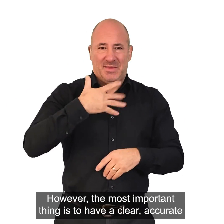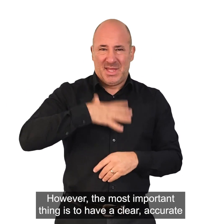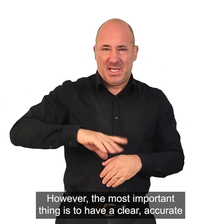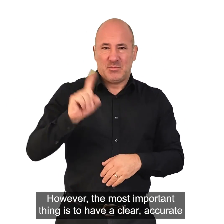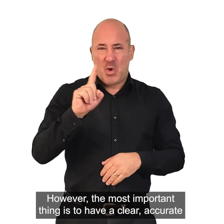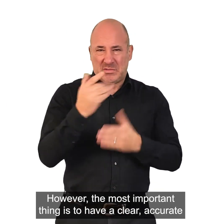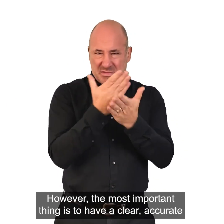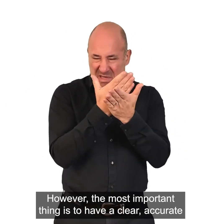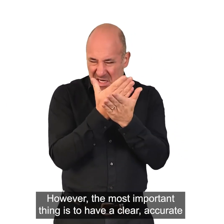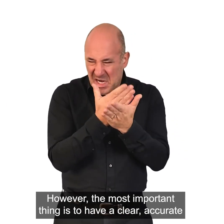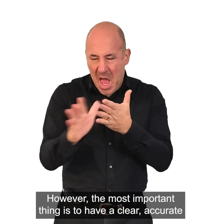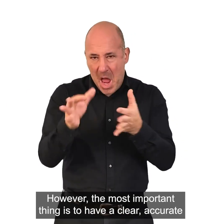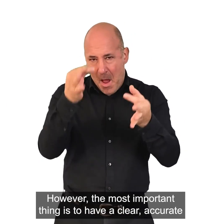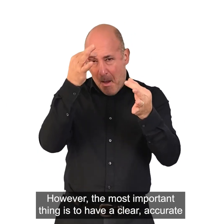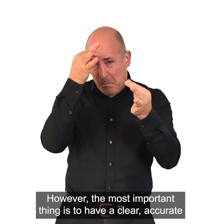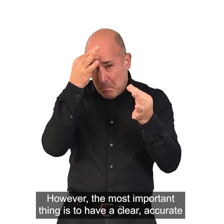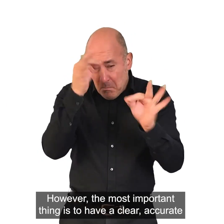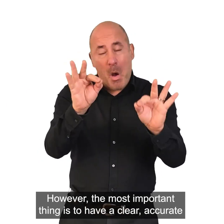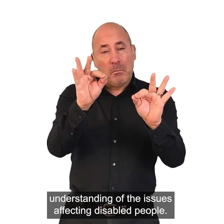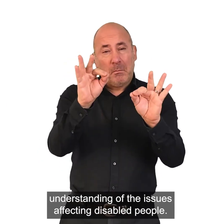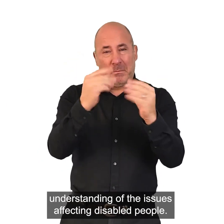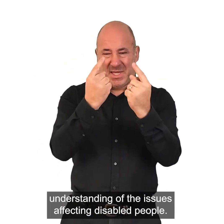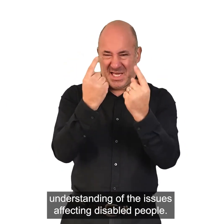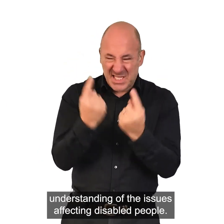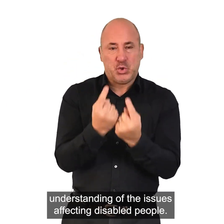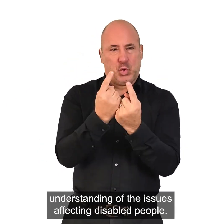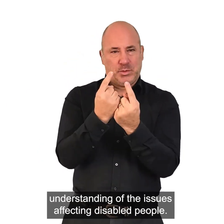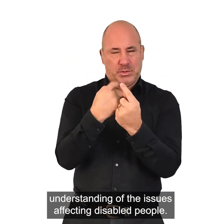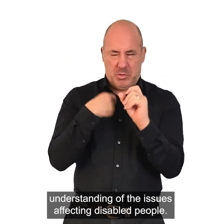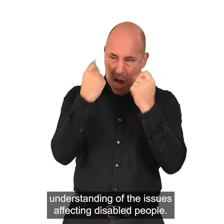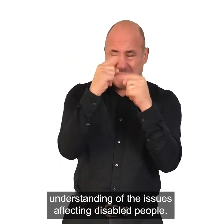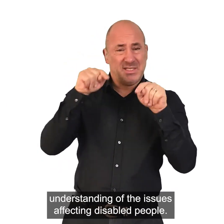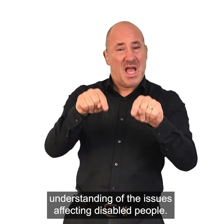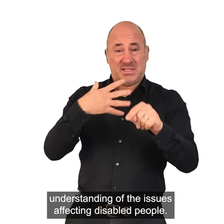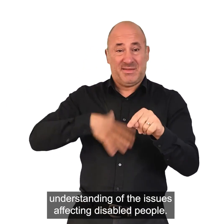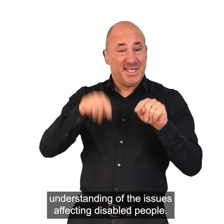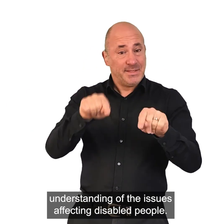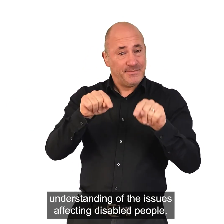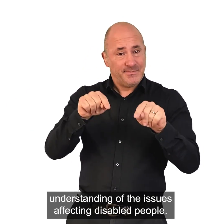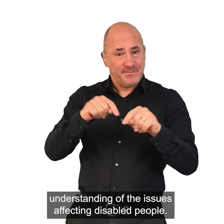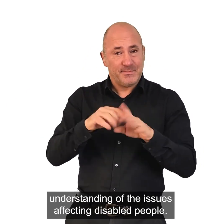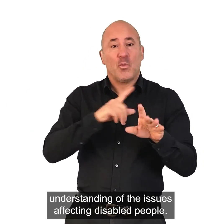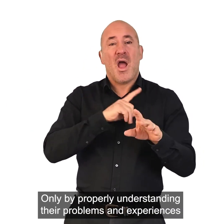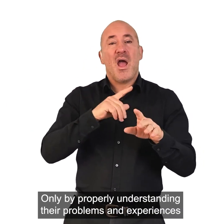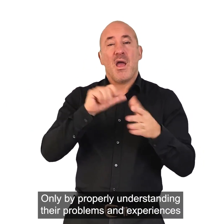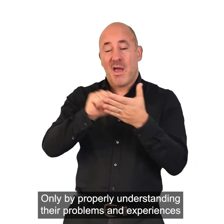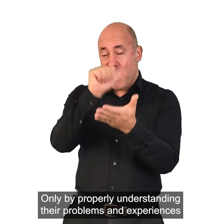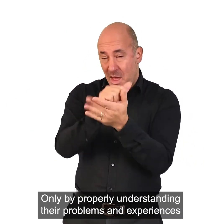However, the most important thing is to have a clear, accurate understanding of the issues affecting disabled people. Only